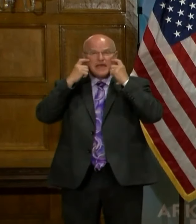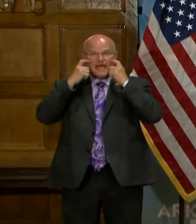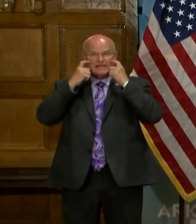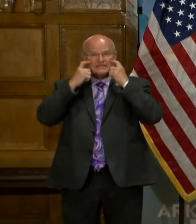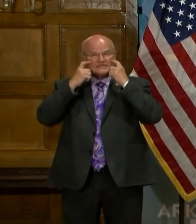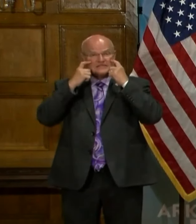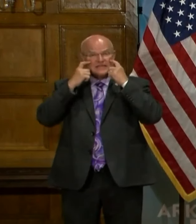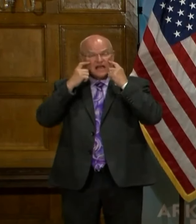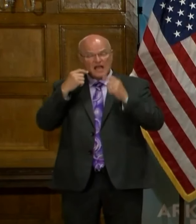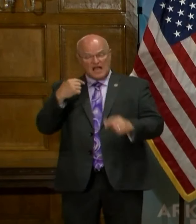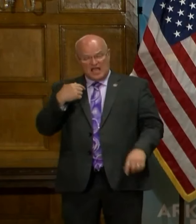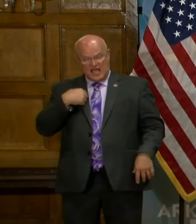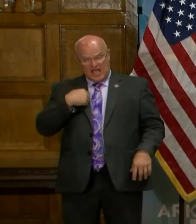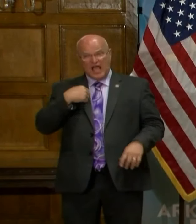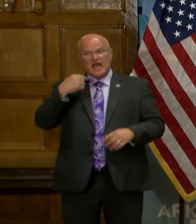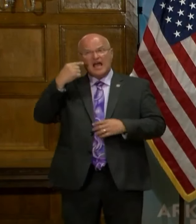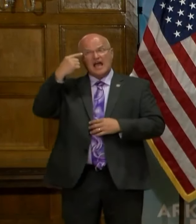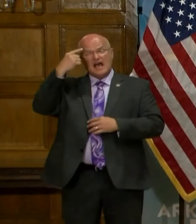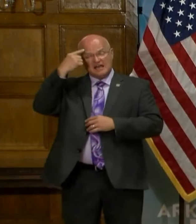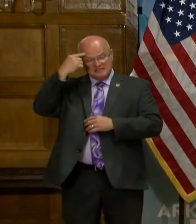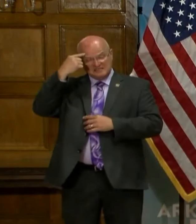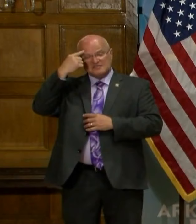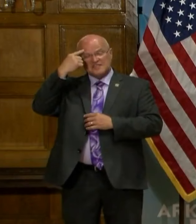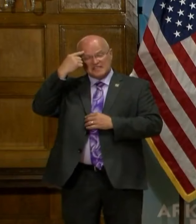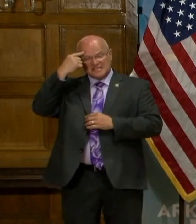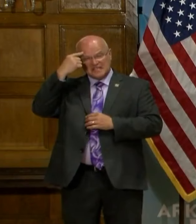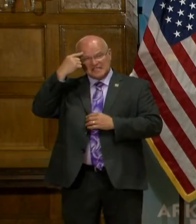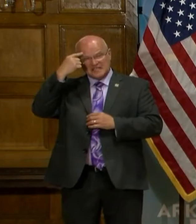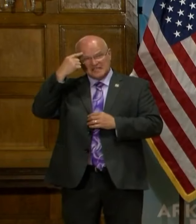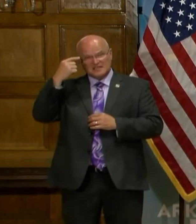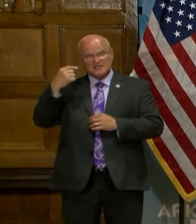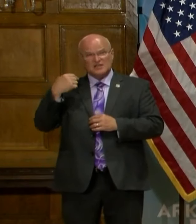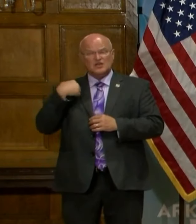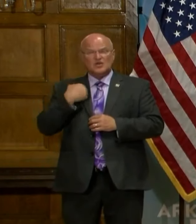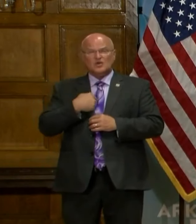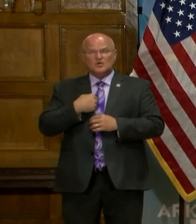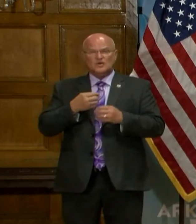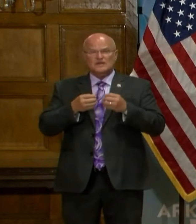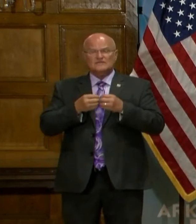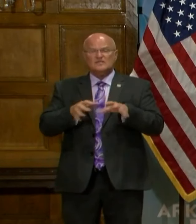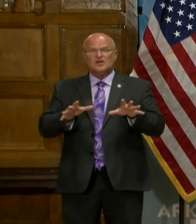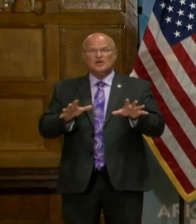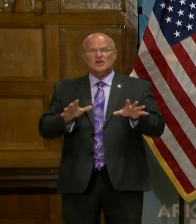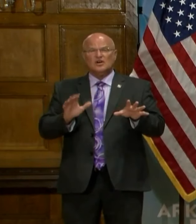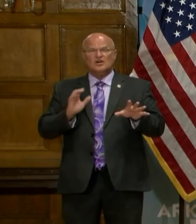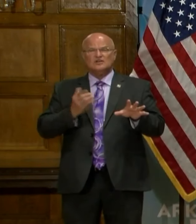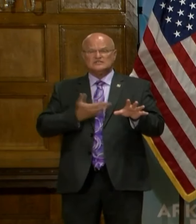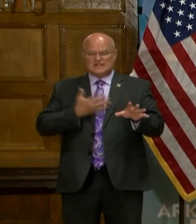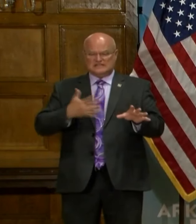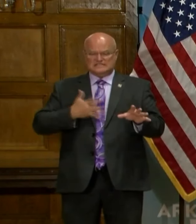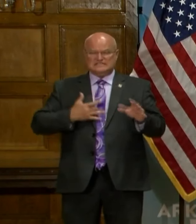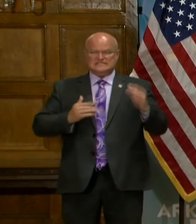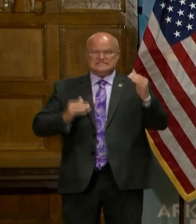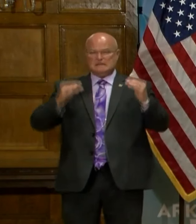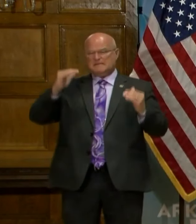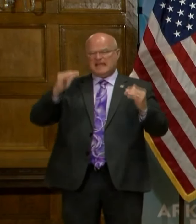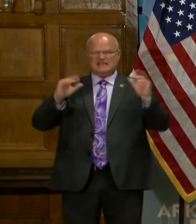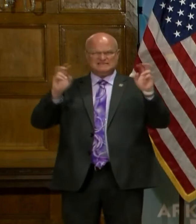mask, I think that's. I think we've lost our sense of